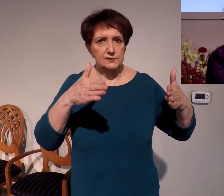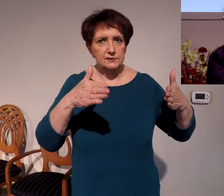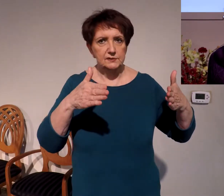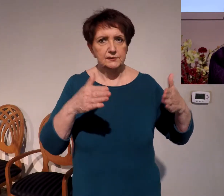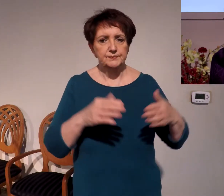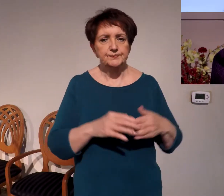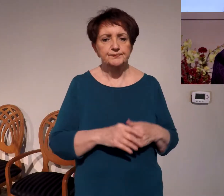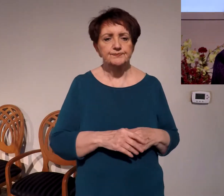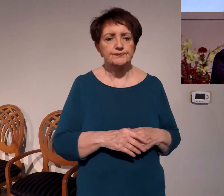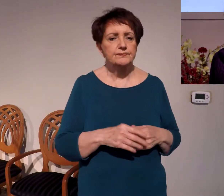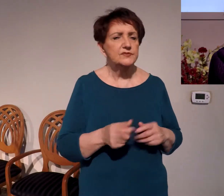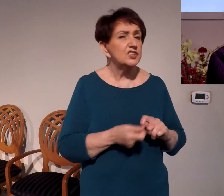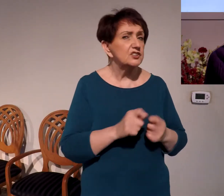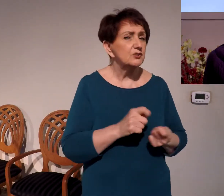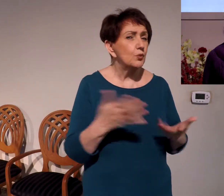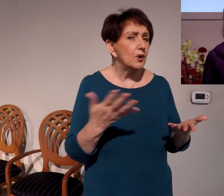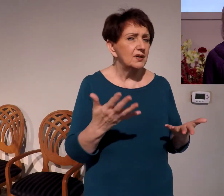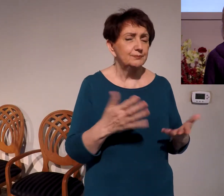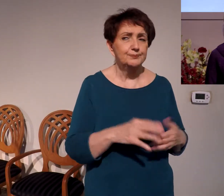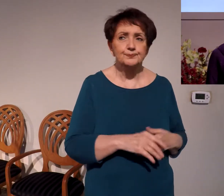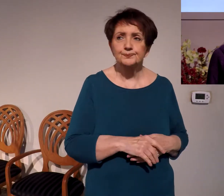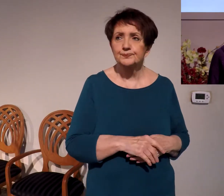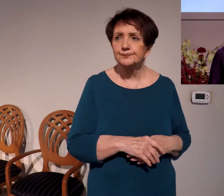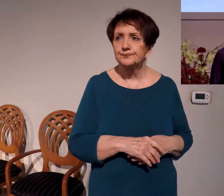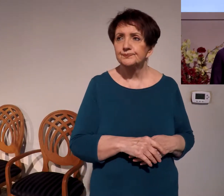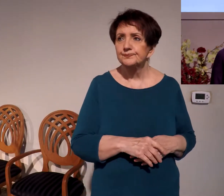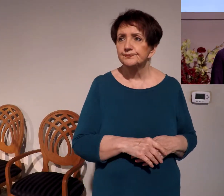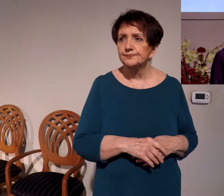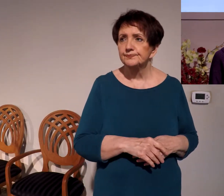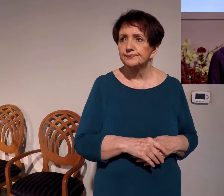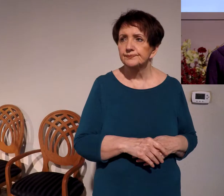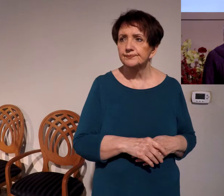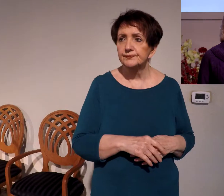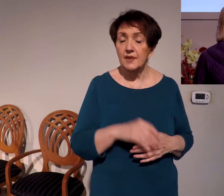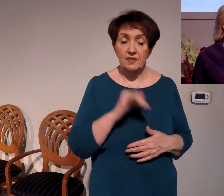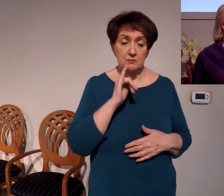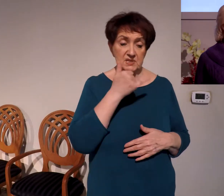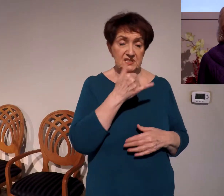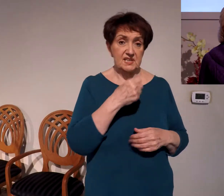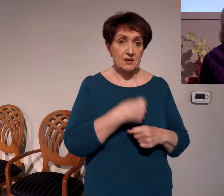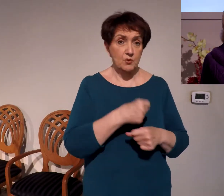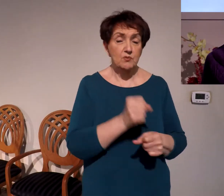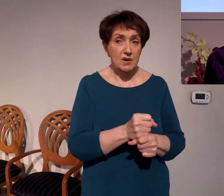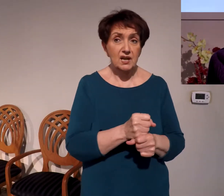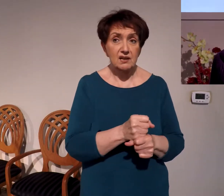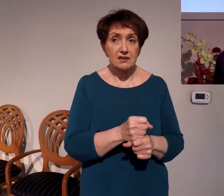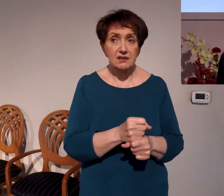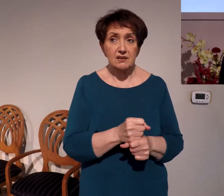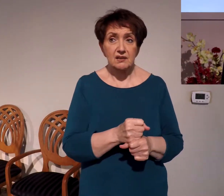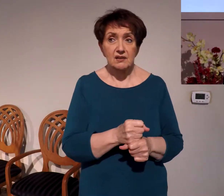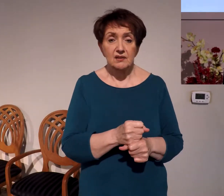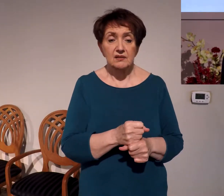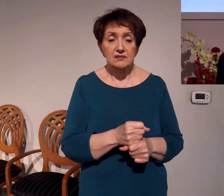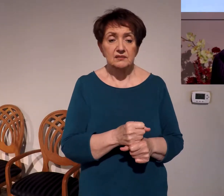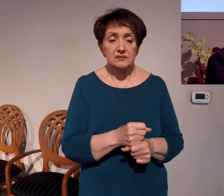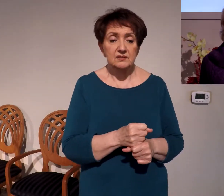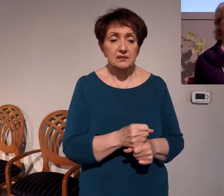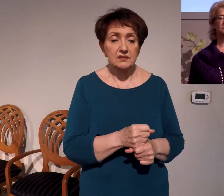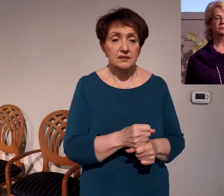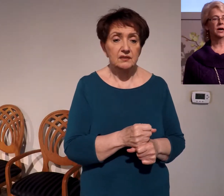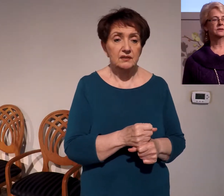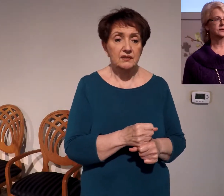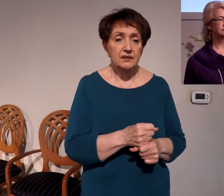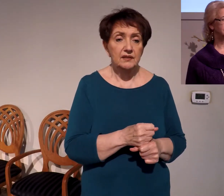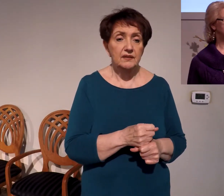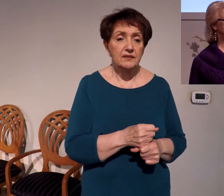our focus to? The mistake that I think people make in this point is that they decide that they have to change their focus to find